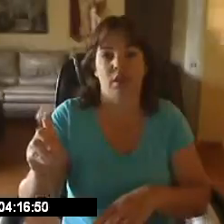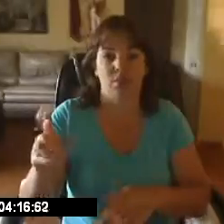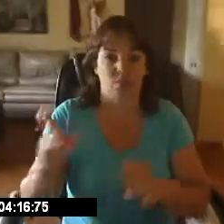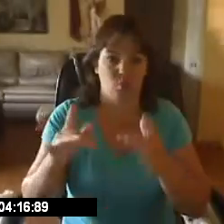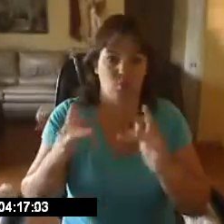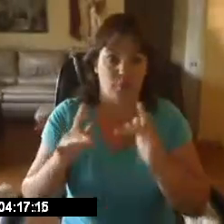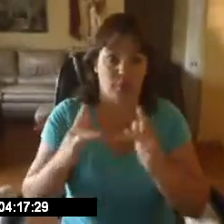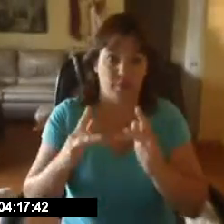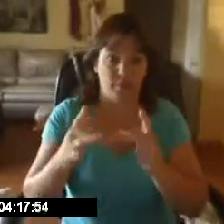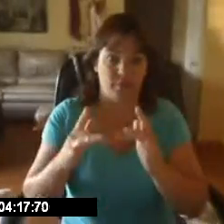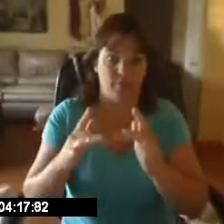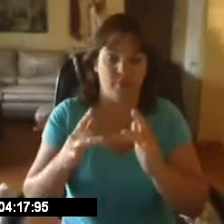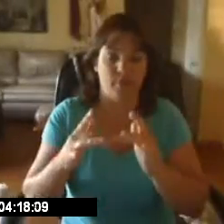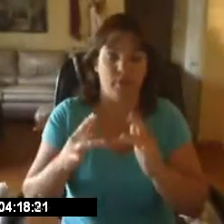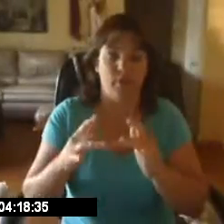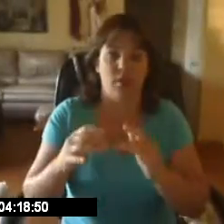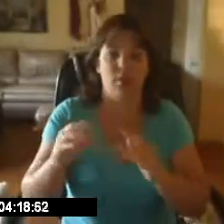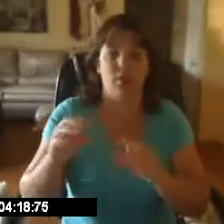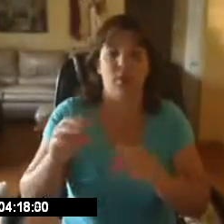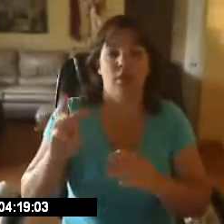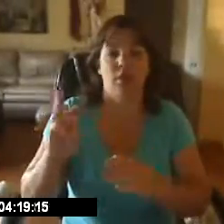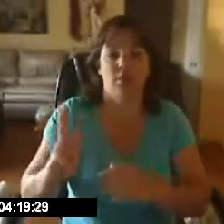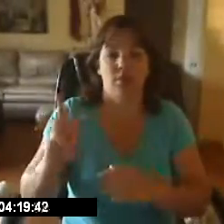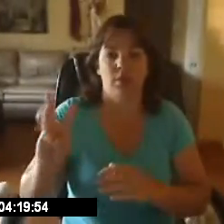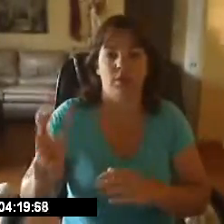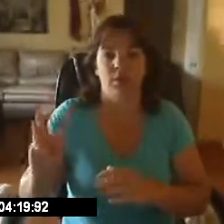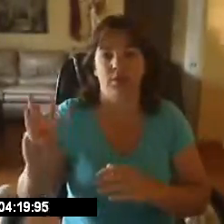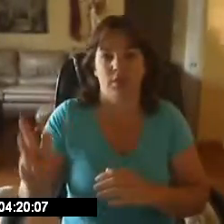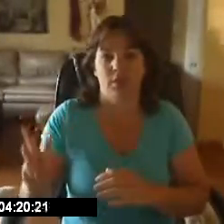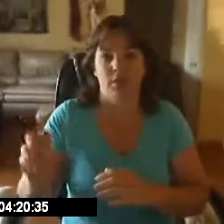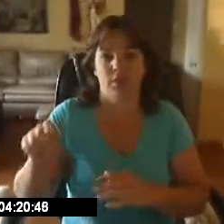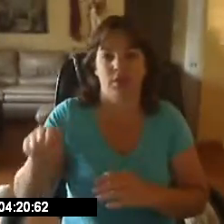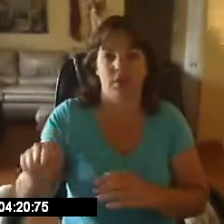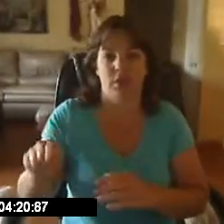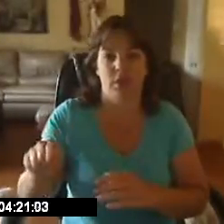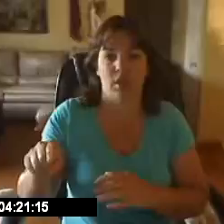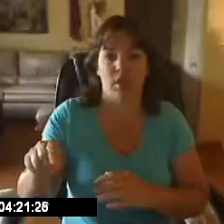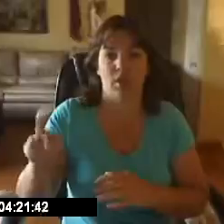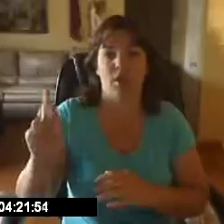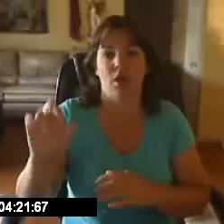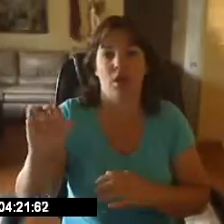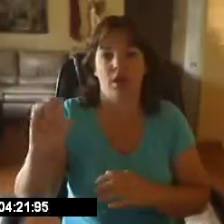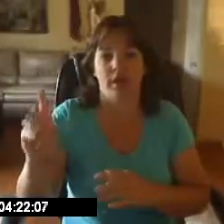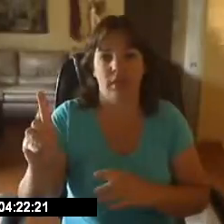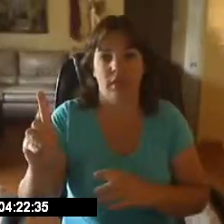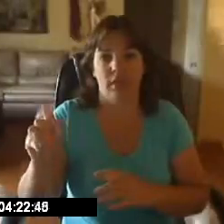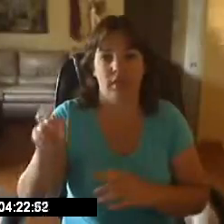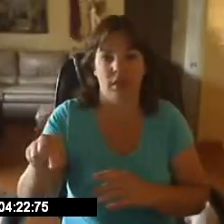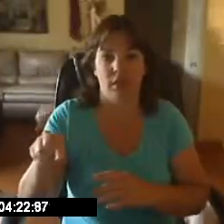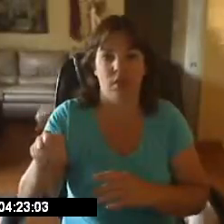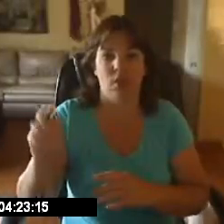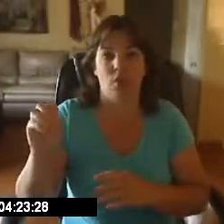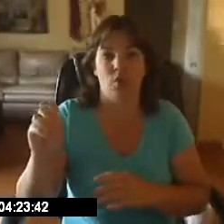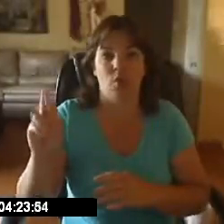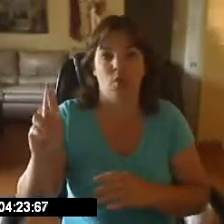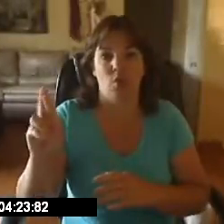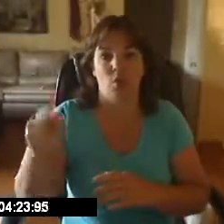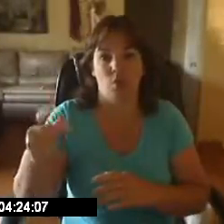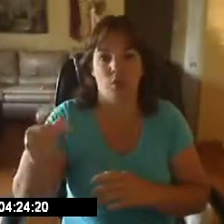www.rid.org and read all the details about signing up for the NIC test, the National